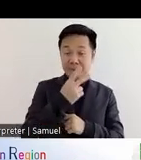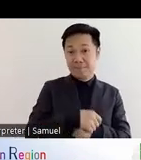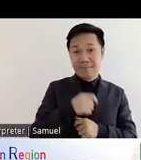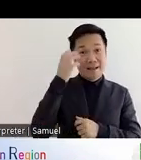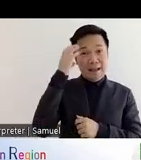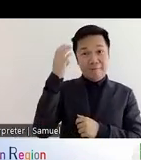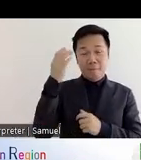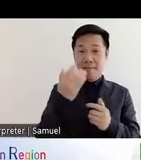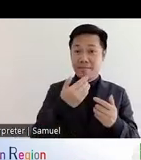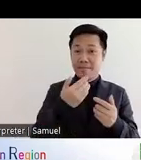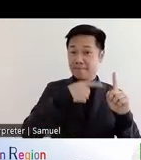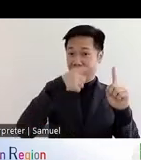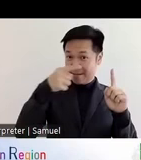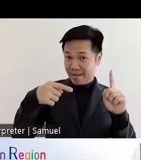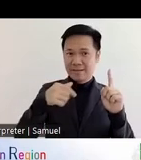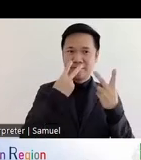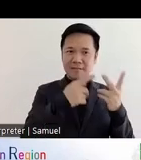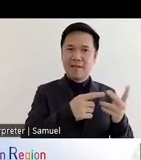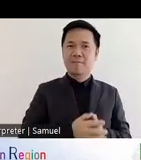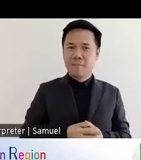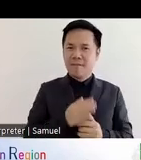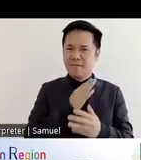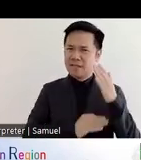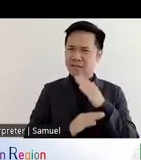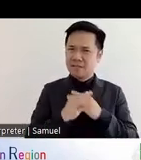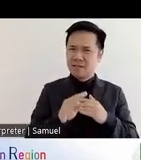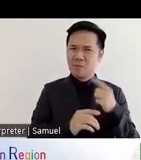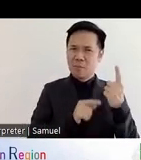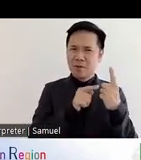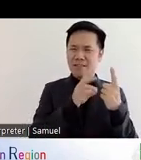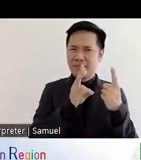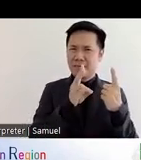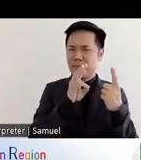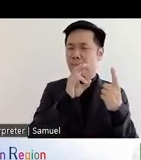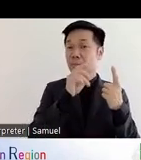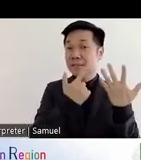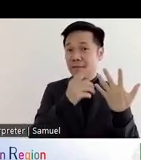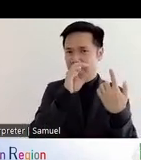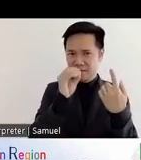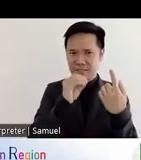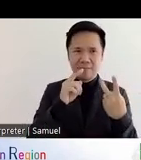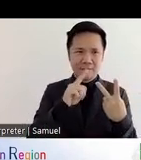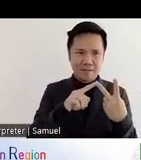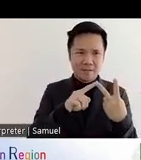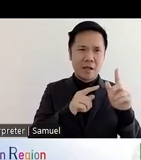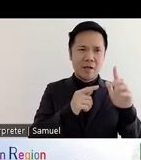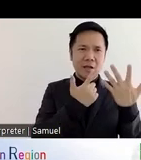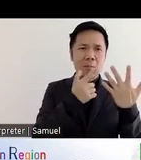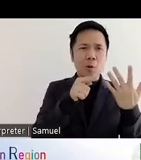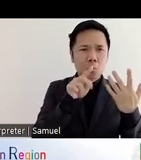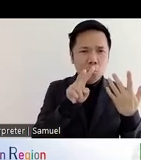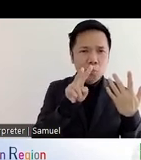1.7% of people with physical disabilities, 7.2% of people with psychosocial disabilities,